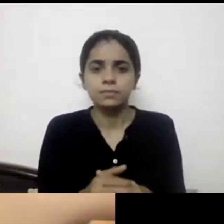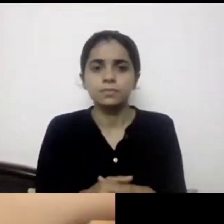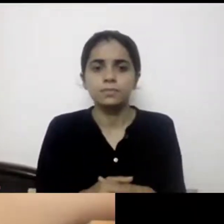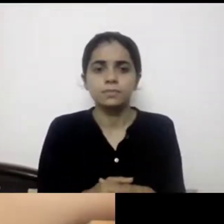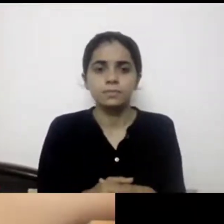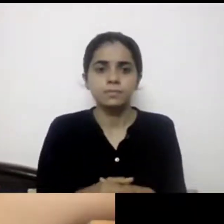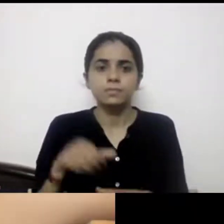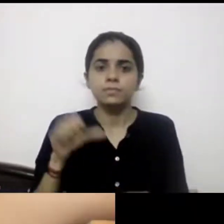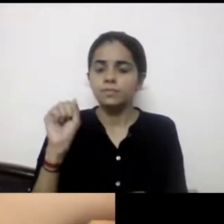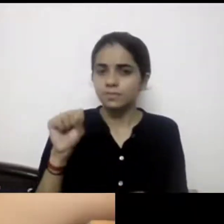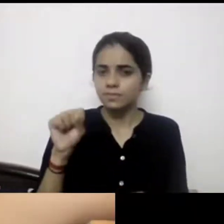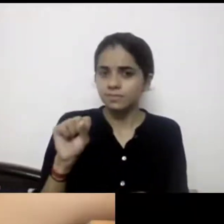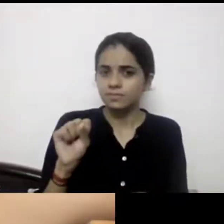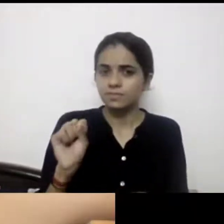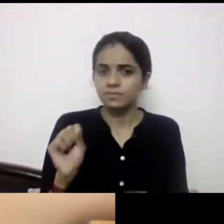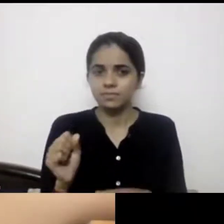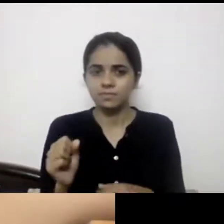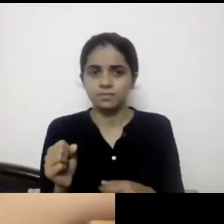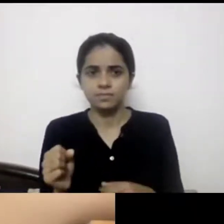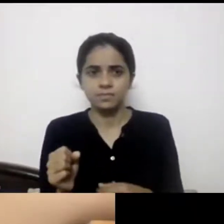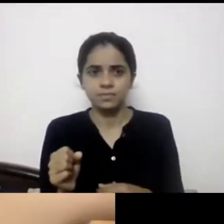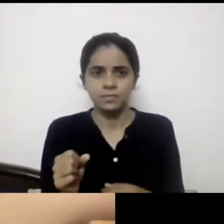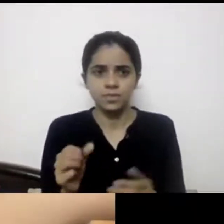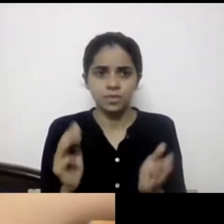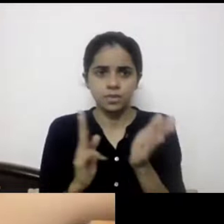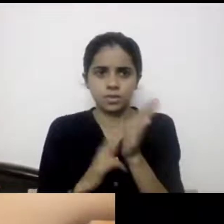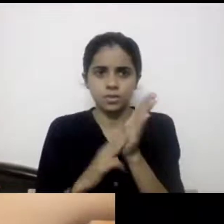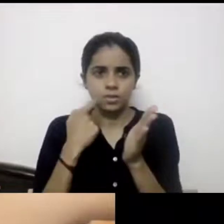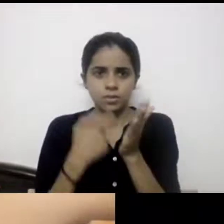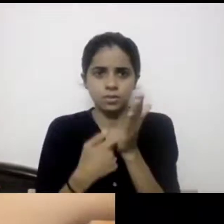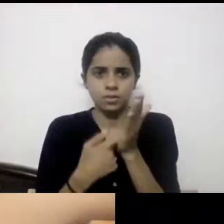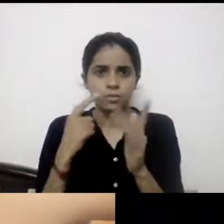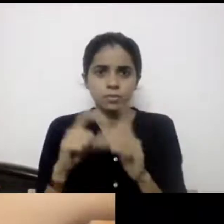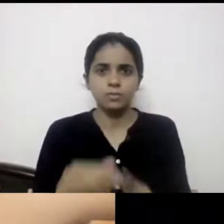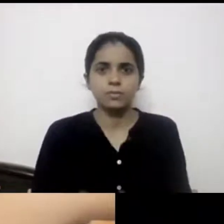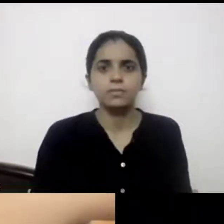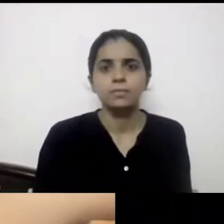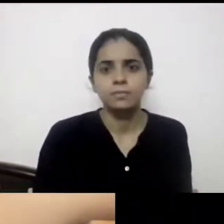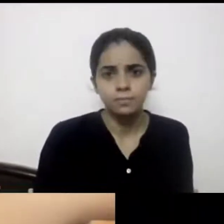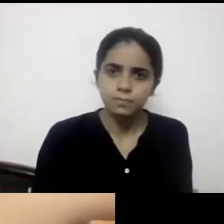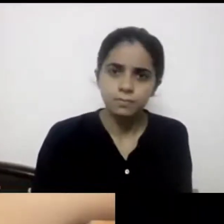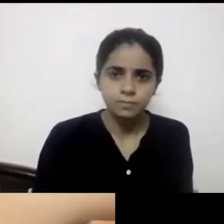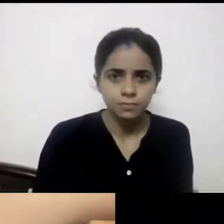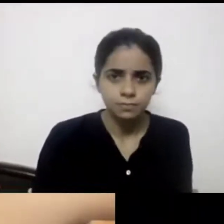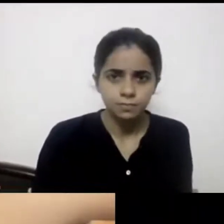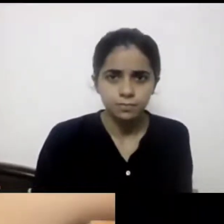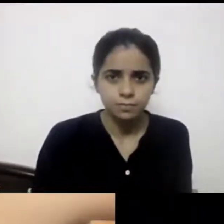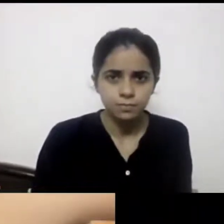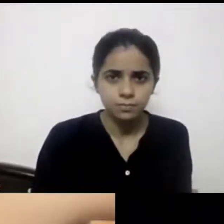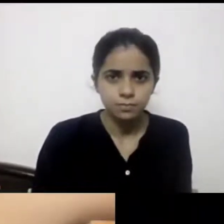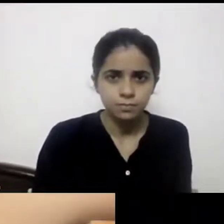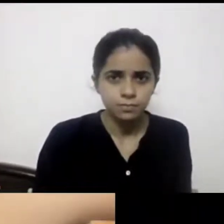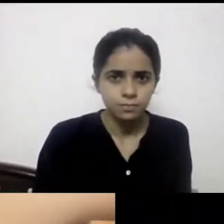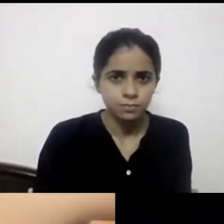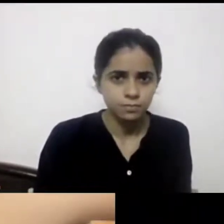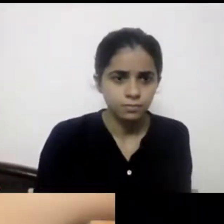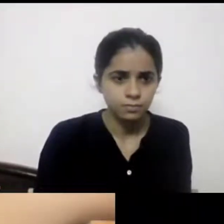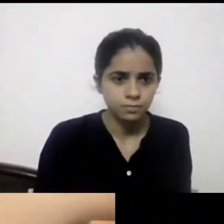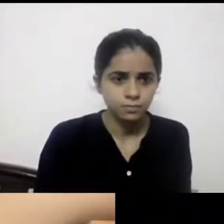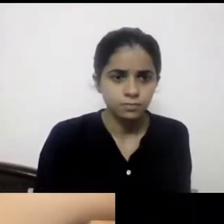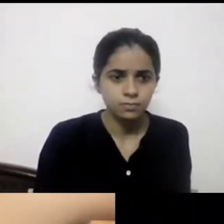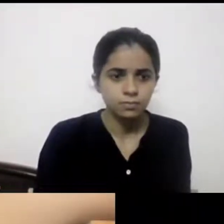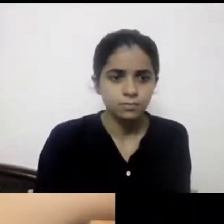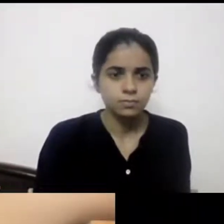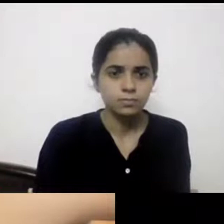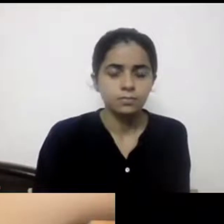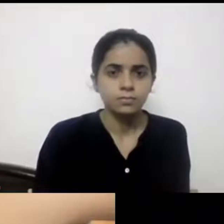I think, Mridu, this is something that has been attempted. Like, I would not say it has been fully